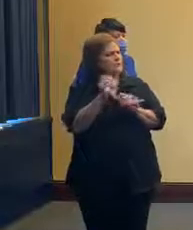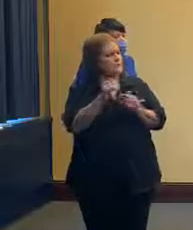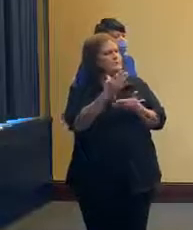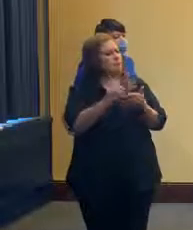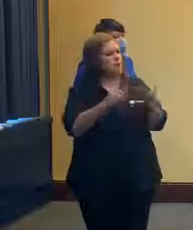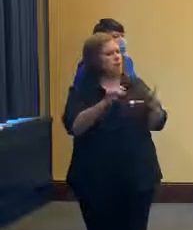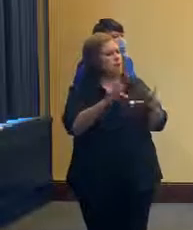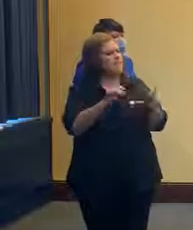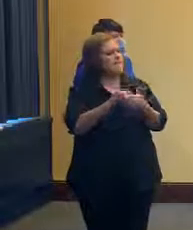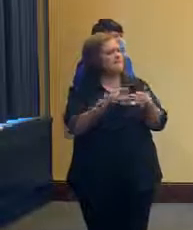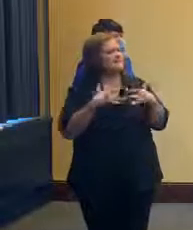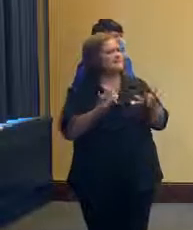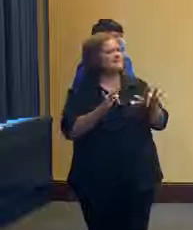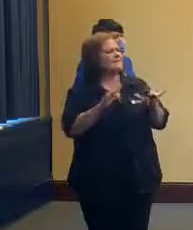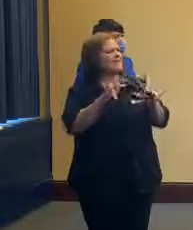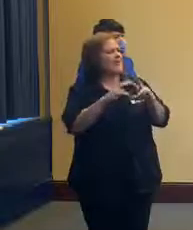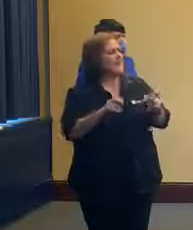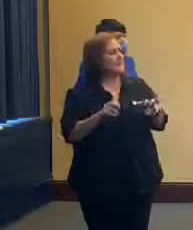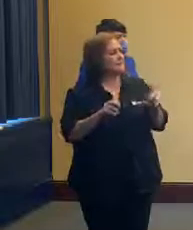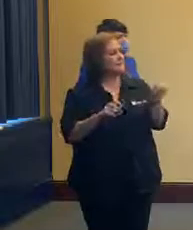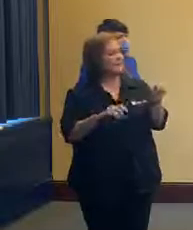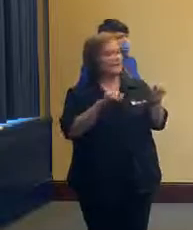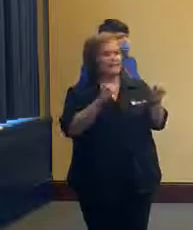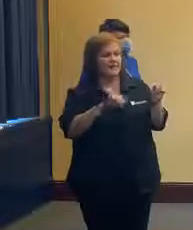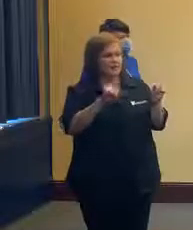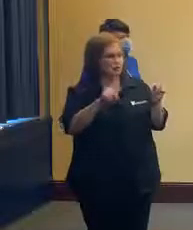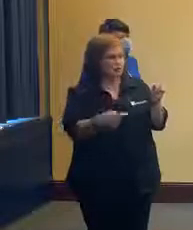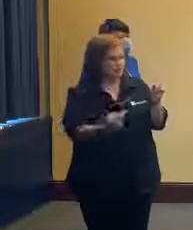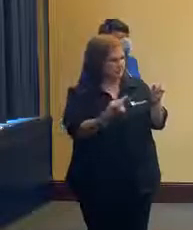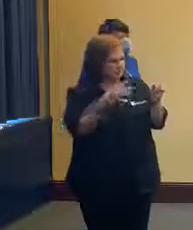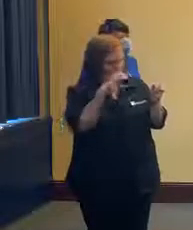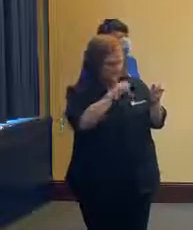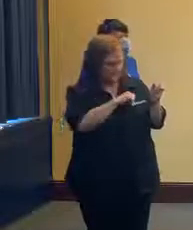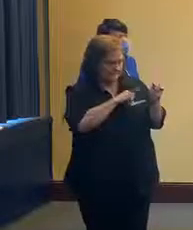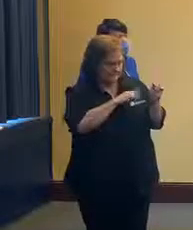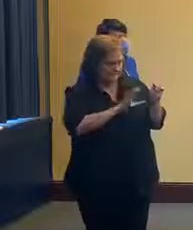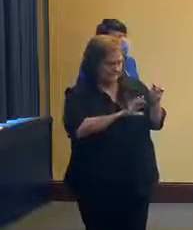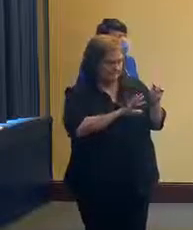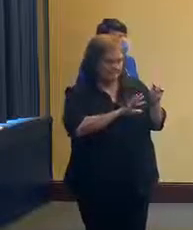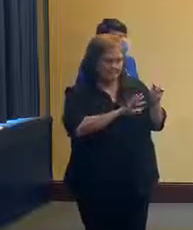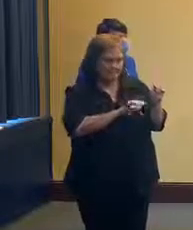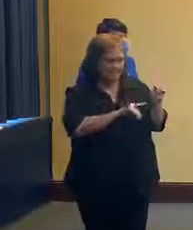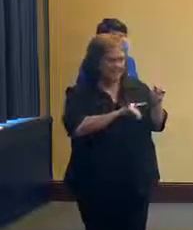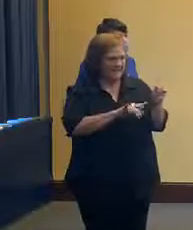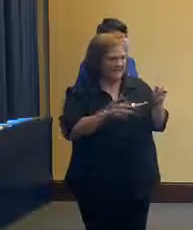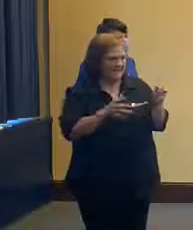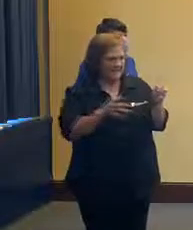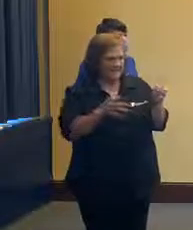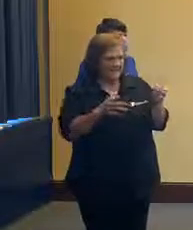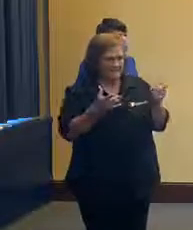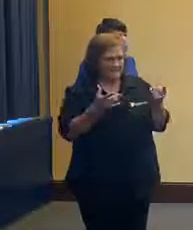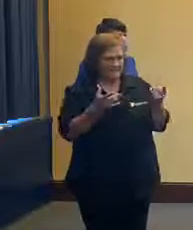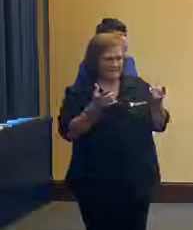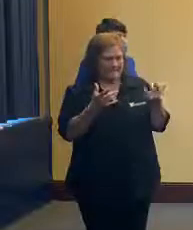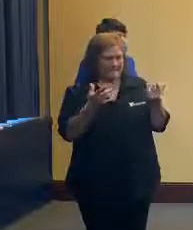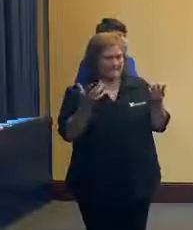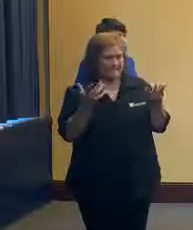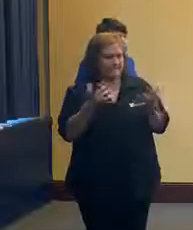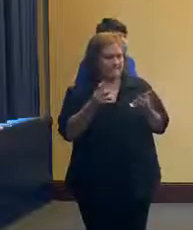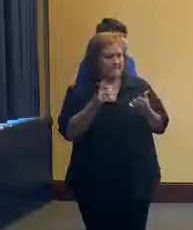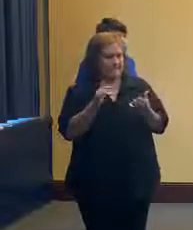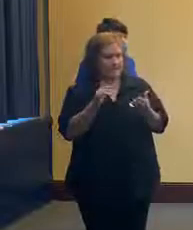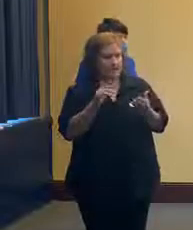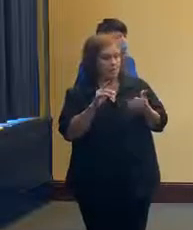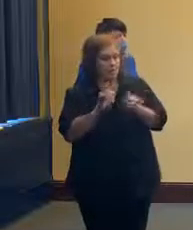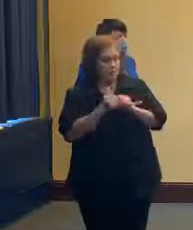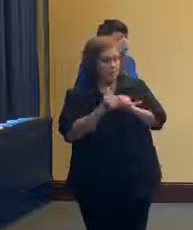of that sensitivity analysis. And once again, that's hypothesis based, and that's a very kind of global term as far as